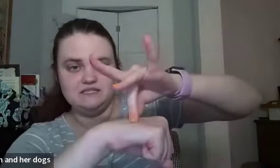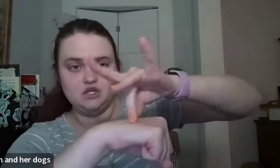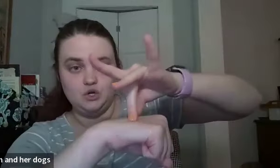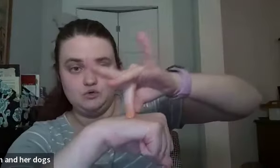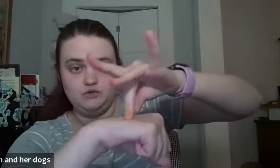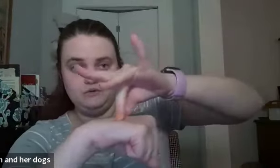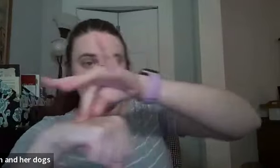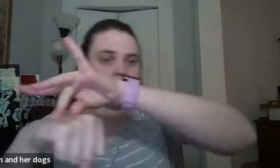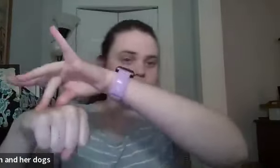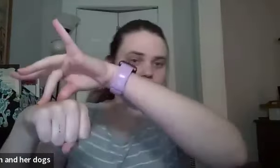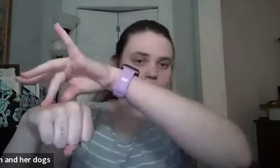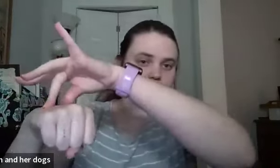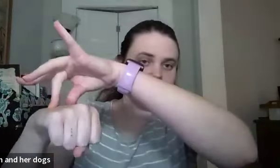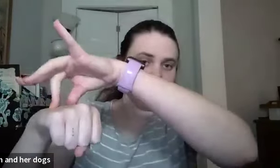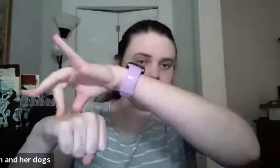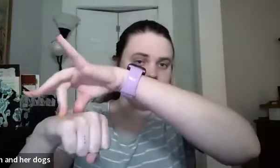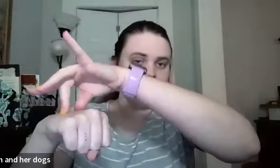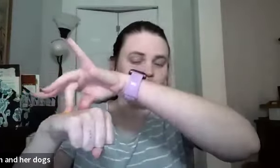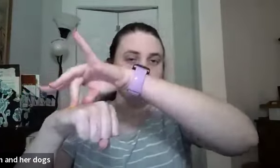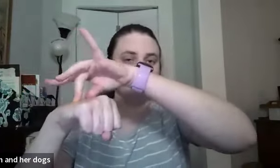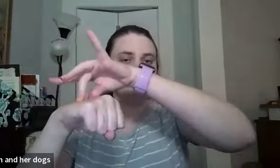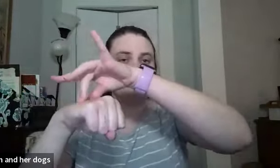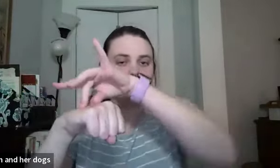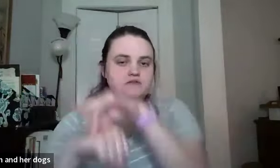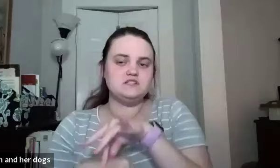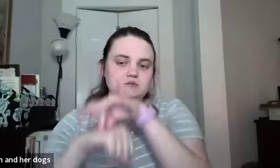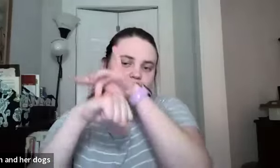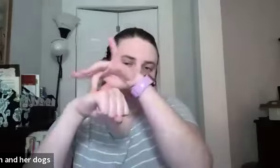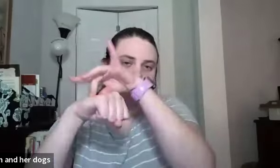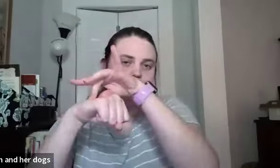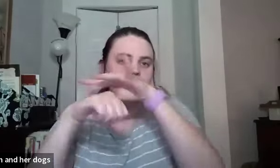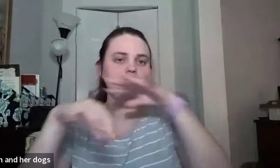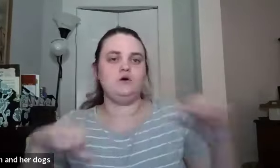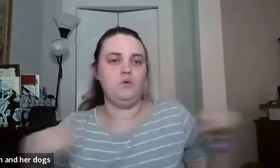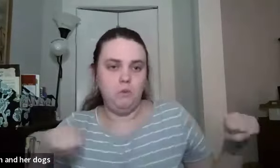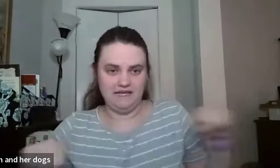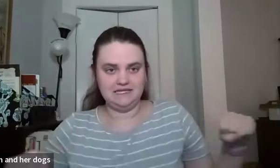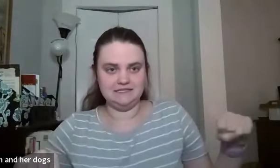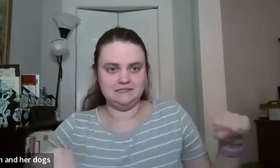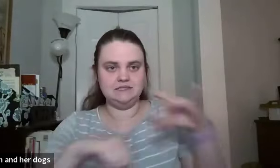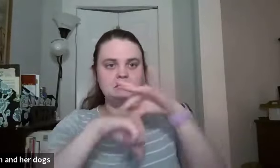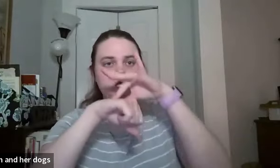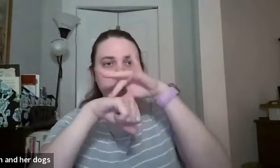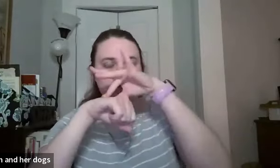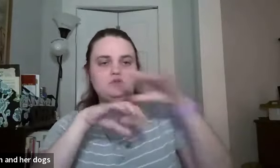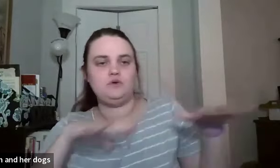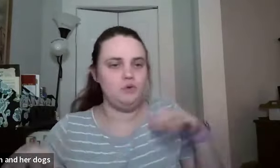this is Earth. Earth. So Earth is gonna be earthquake.